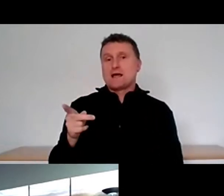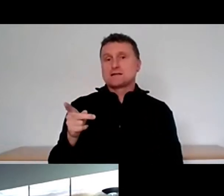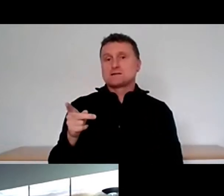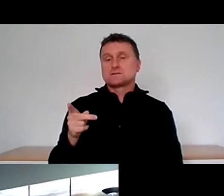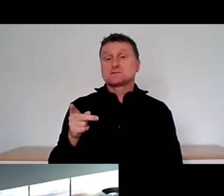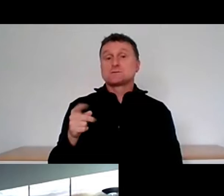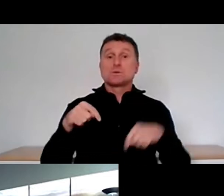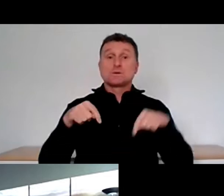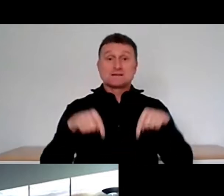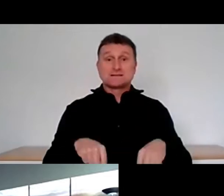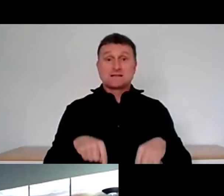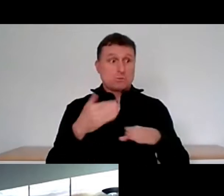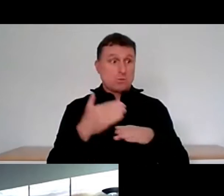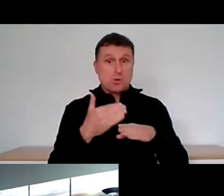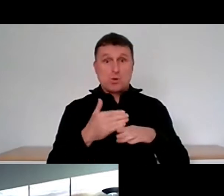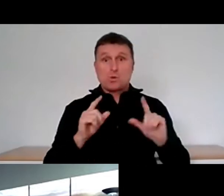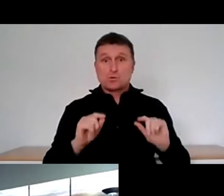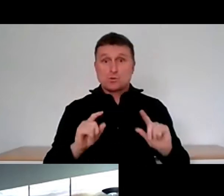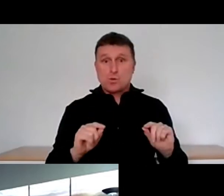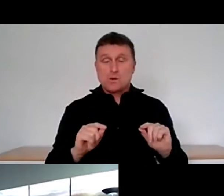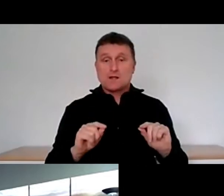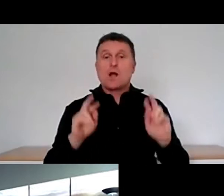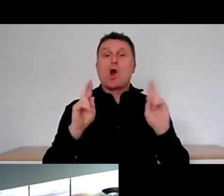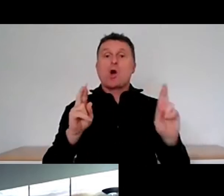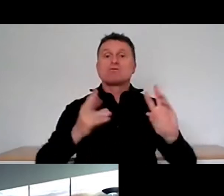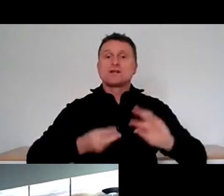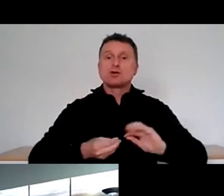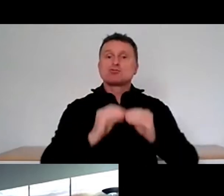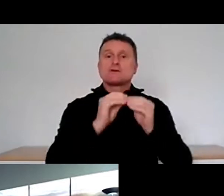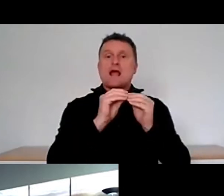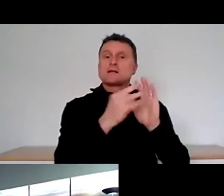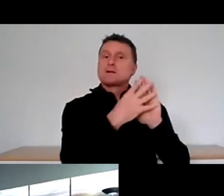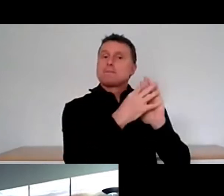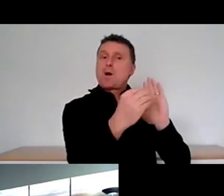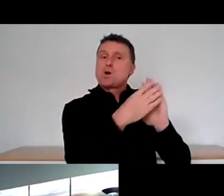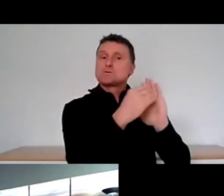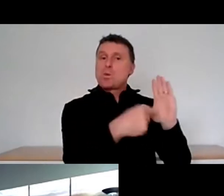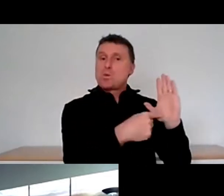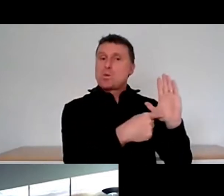a model of legislation that will allow that to change.